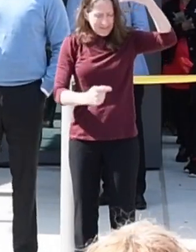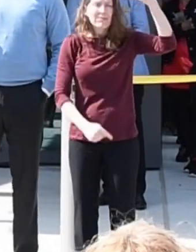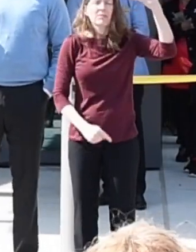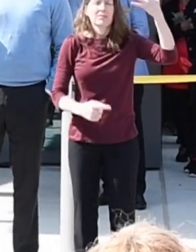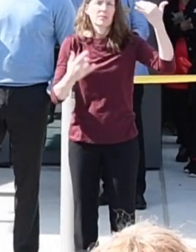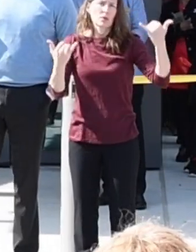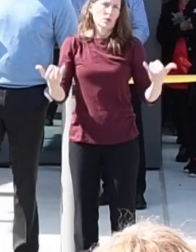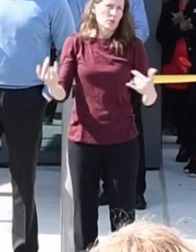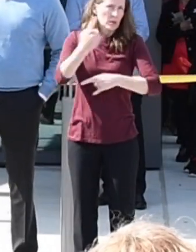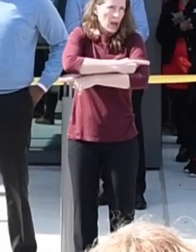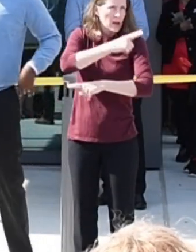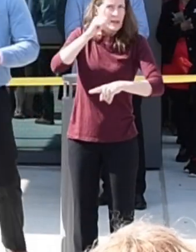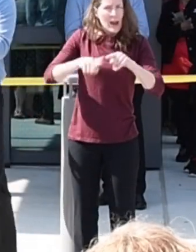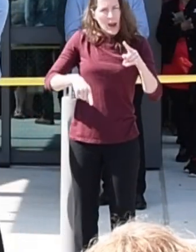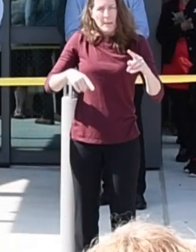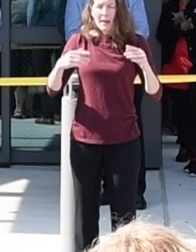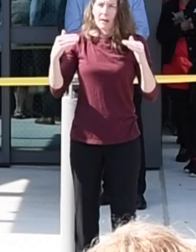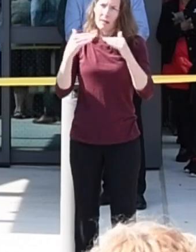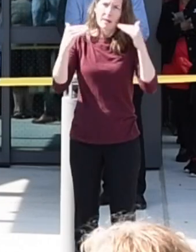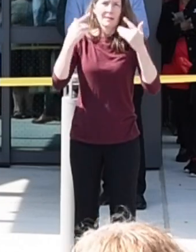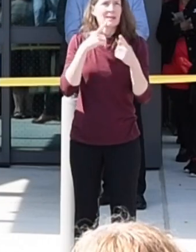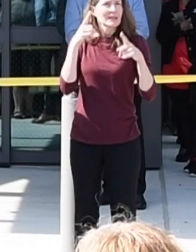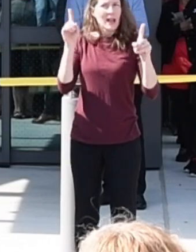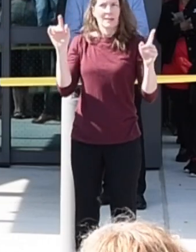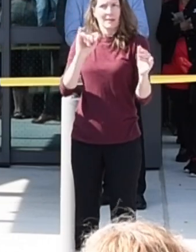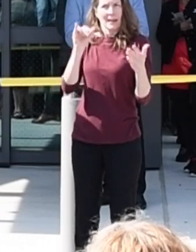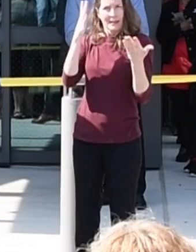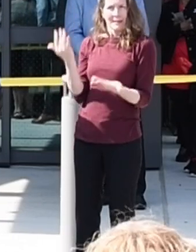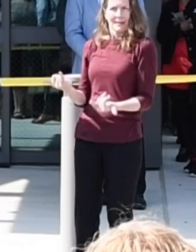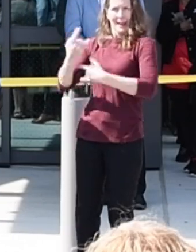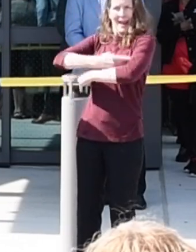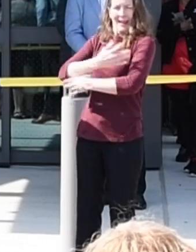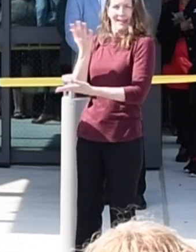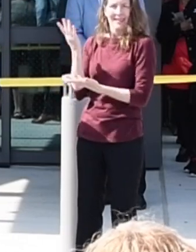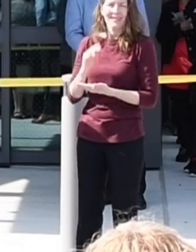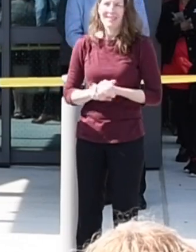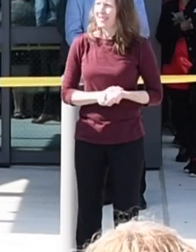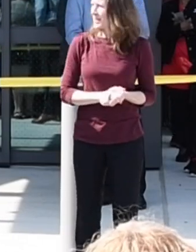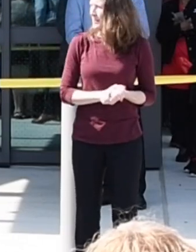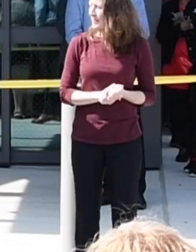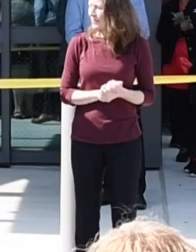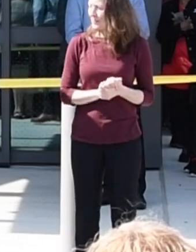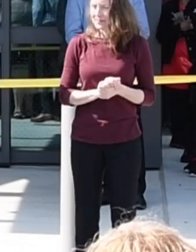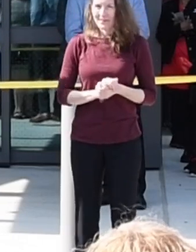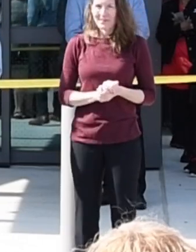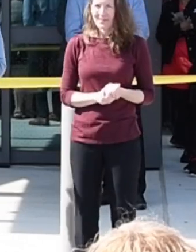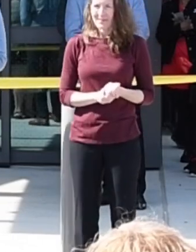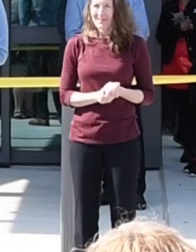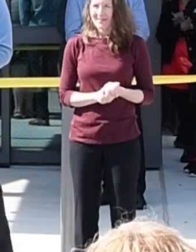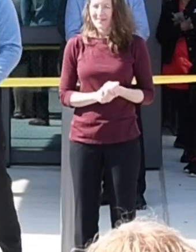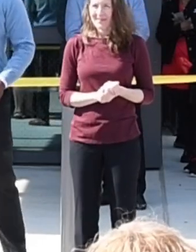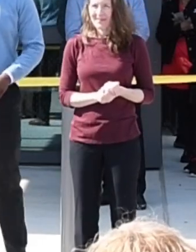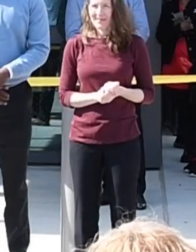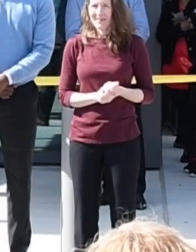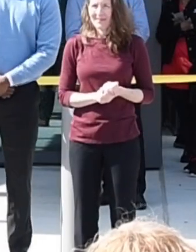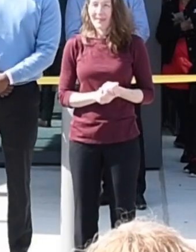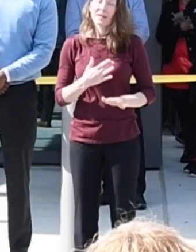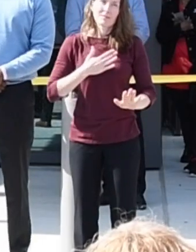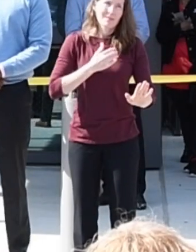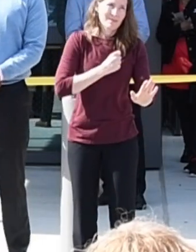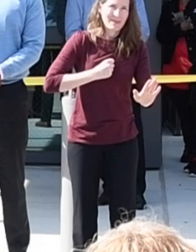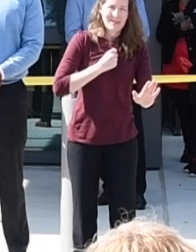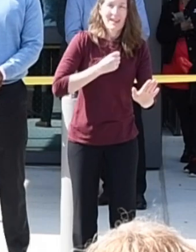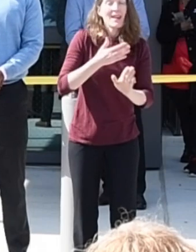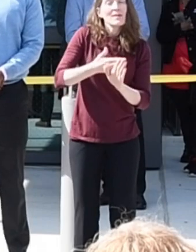a huge success as it is today. Former Councilmember Lloyd Knowles. And my apologies,